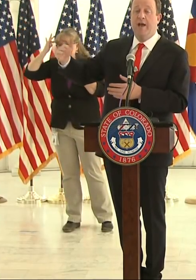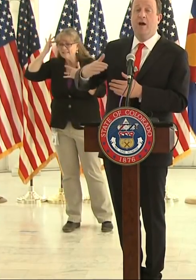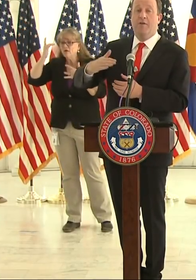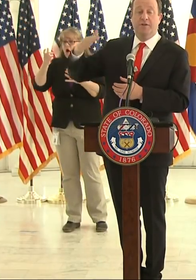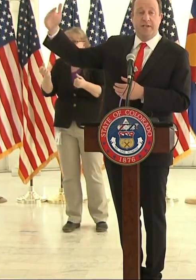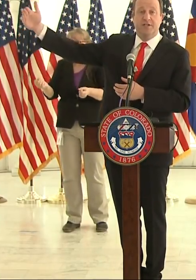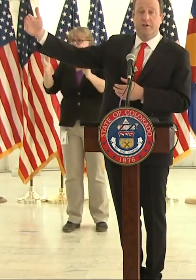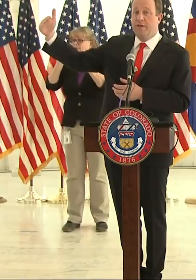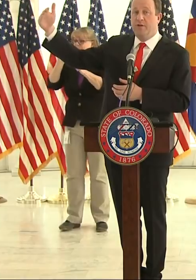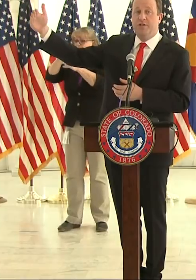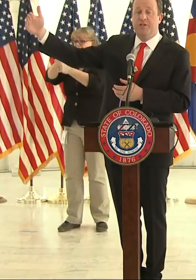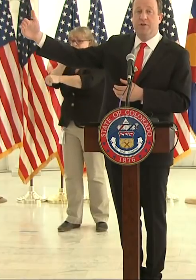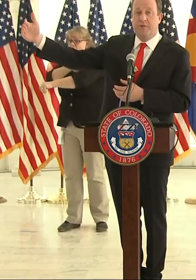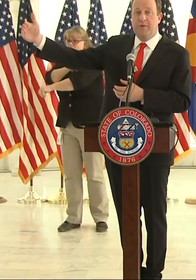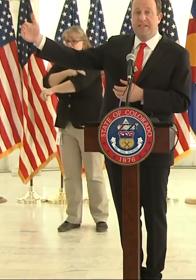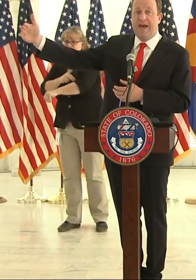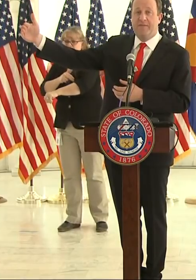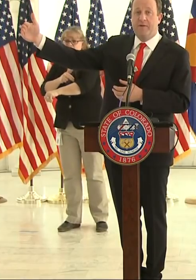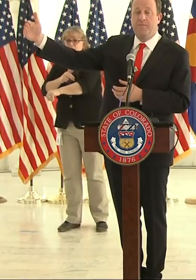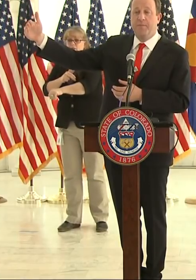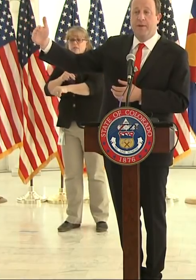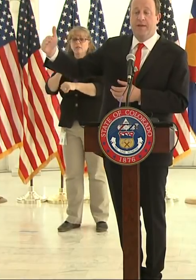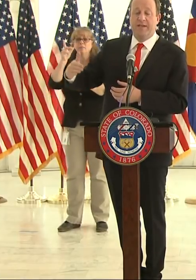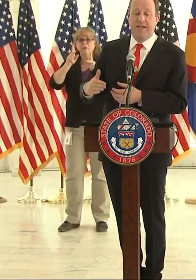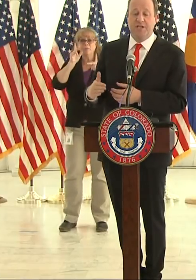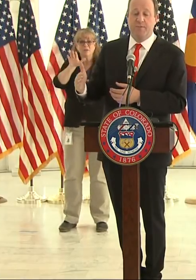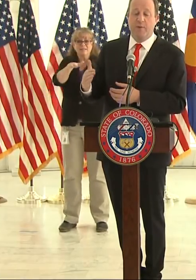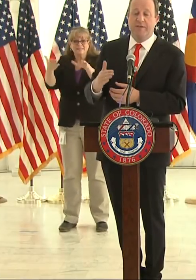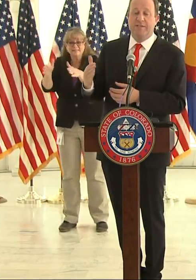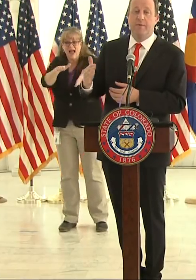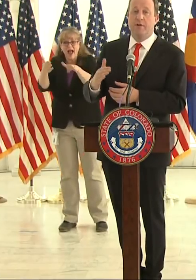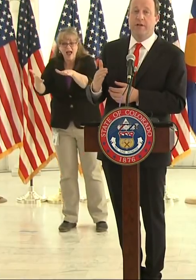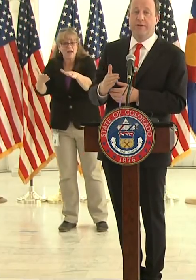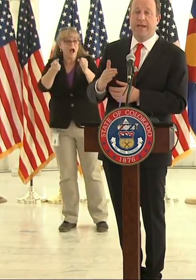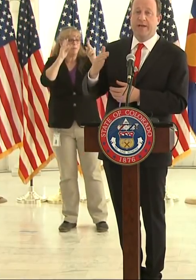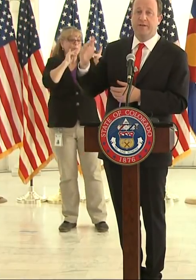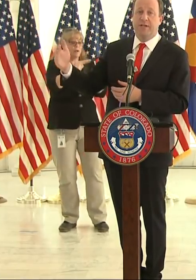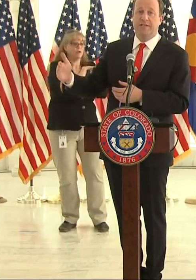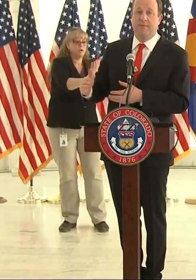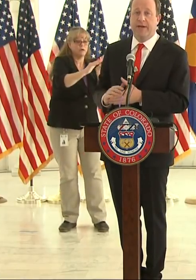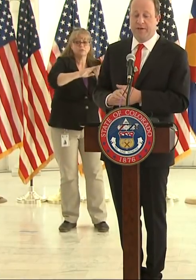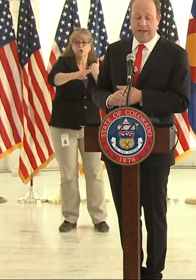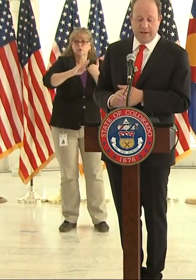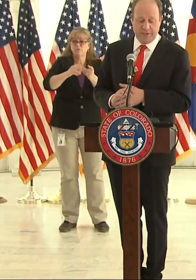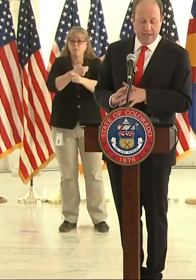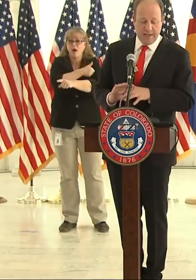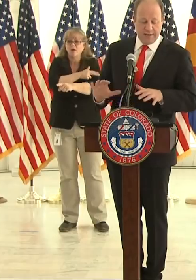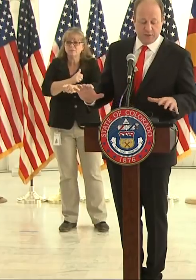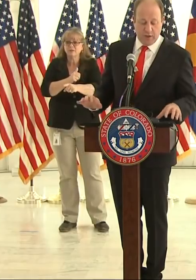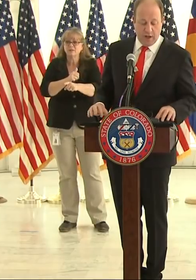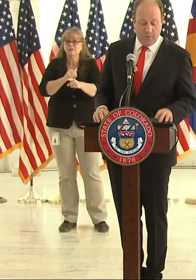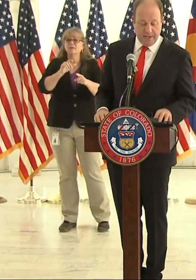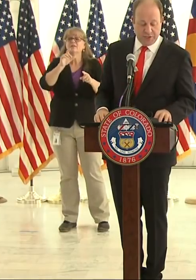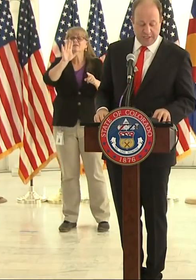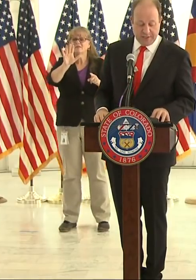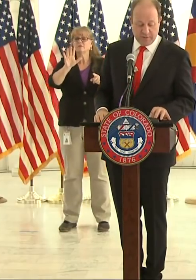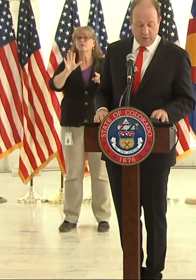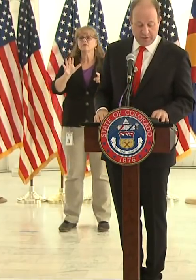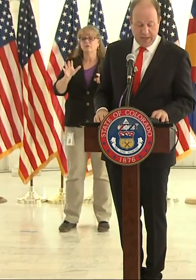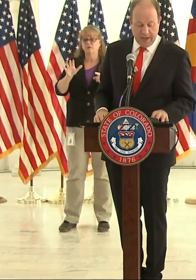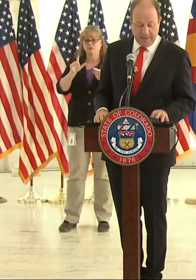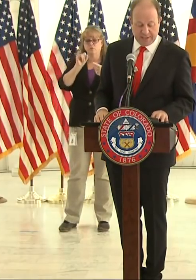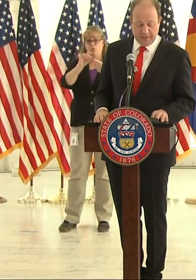they die? Those things are, a good 2 to 3 weeks after the contagion. But we have some earlier indicators and some later indicators. This will all be